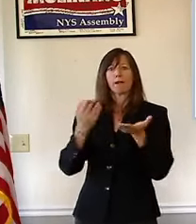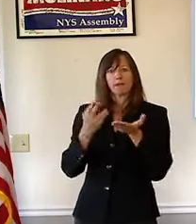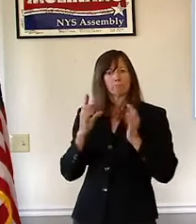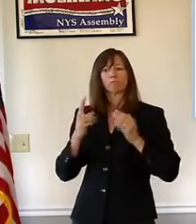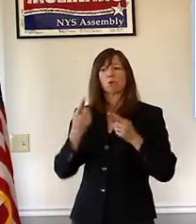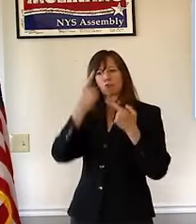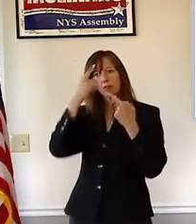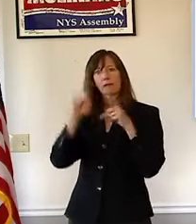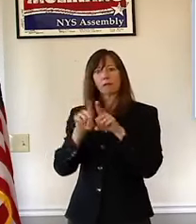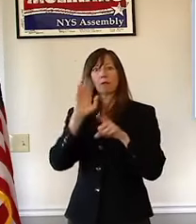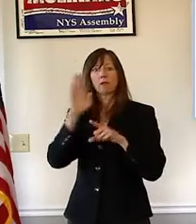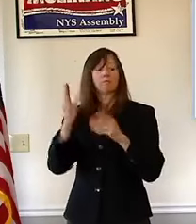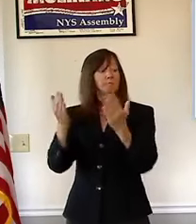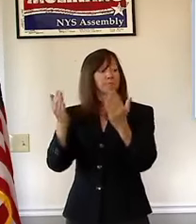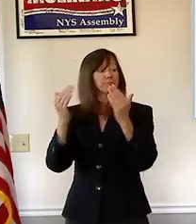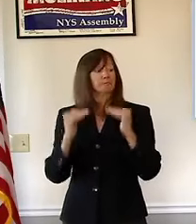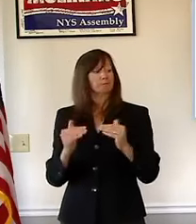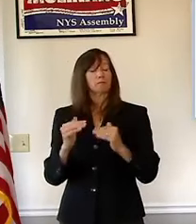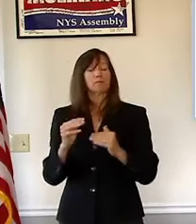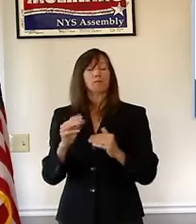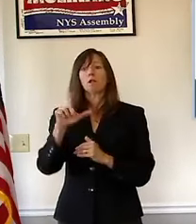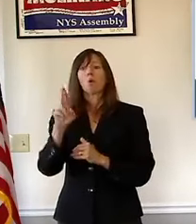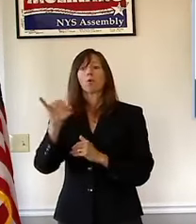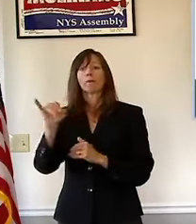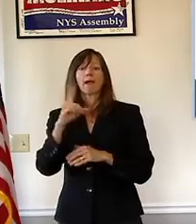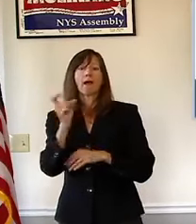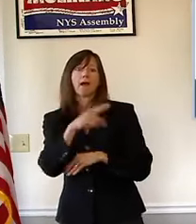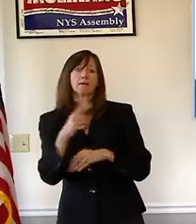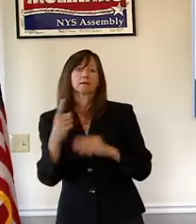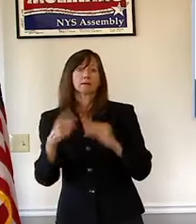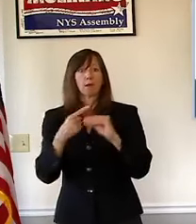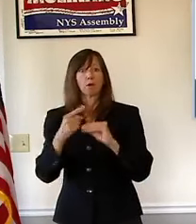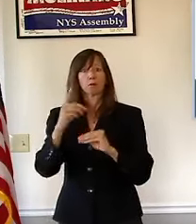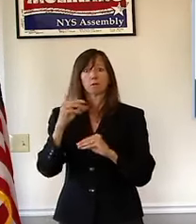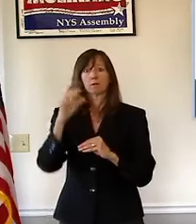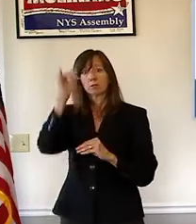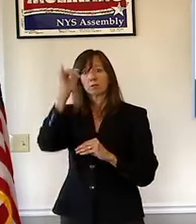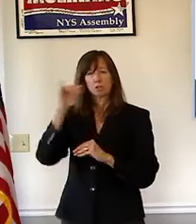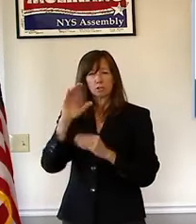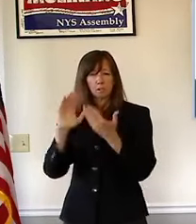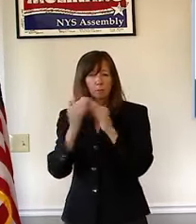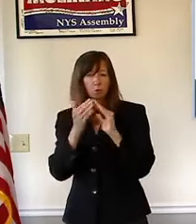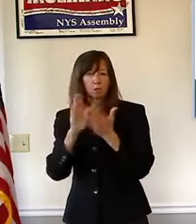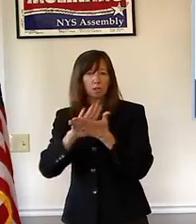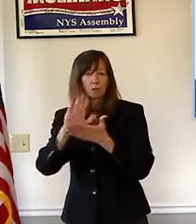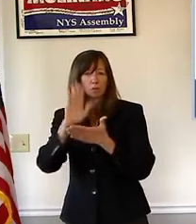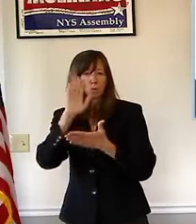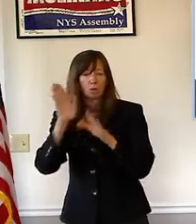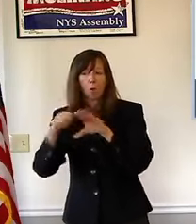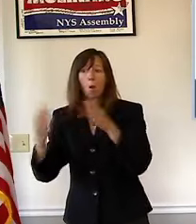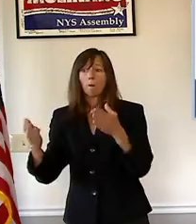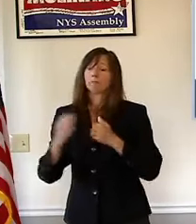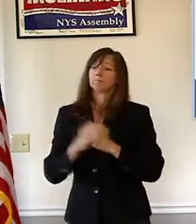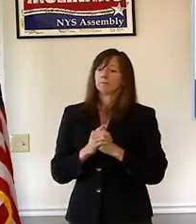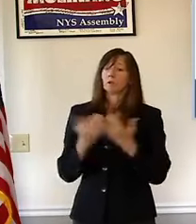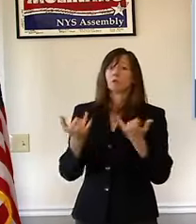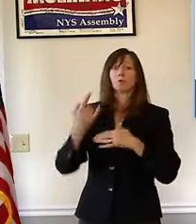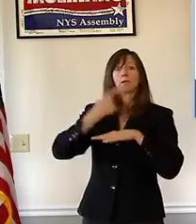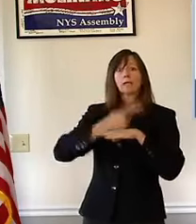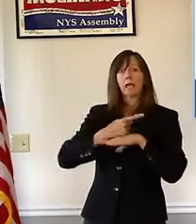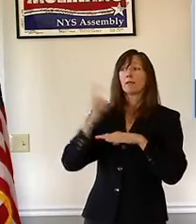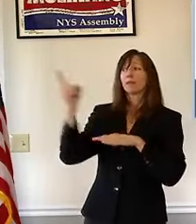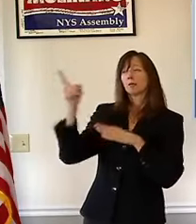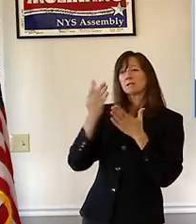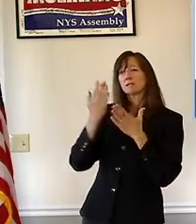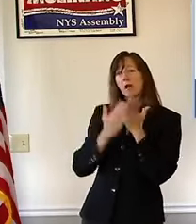asking about will Dutchess Community College open? There are guidances today that were issued for secondary education. Colleges